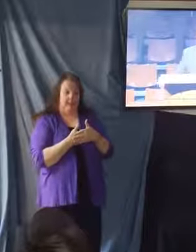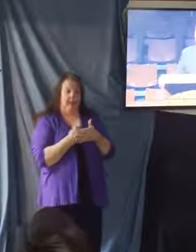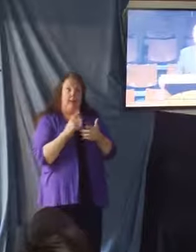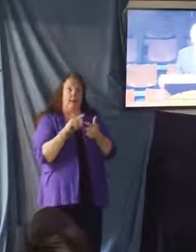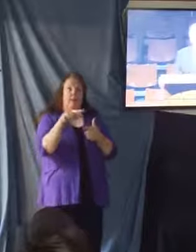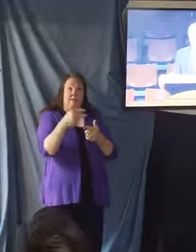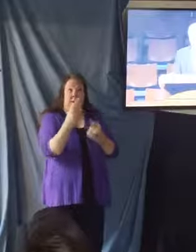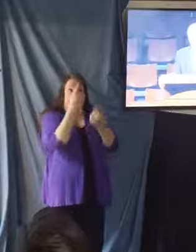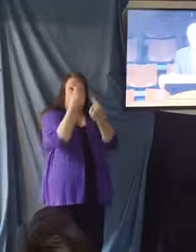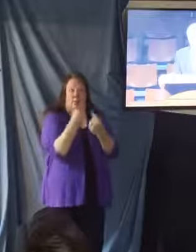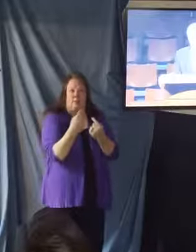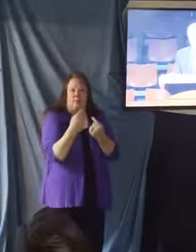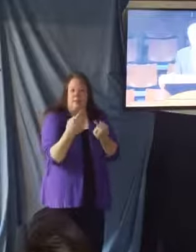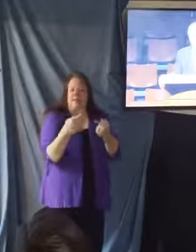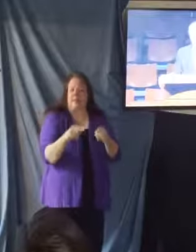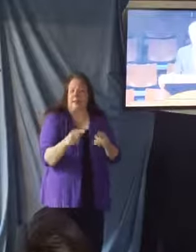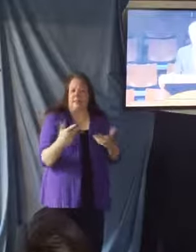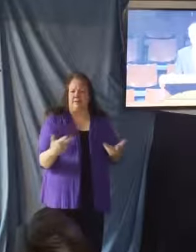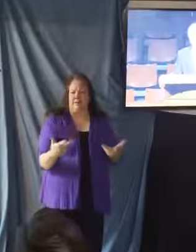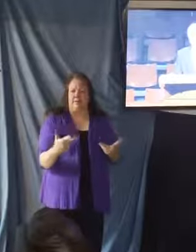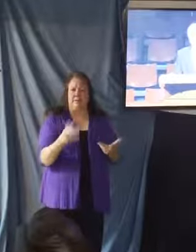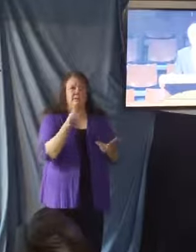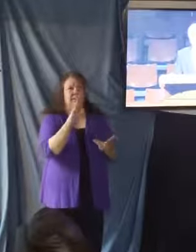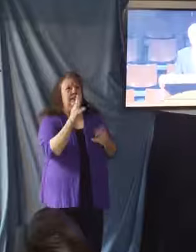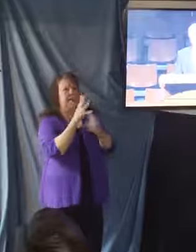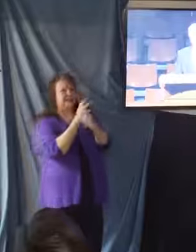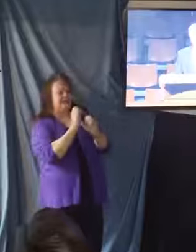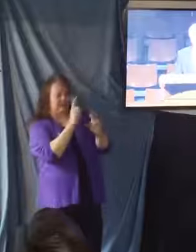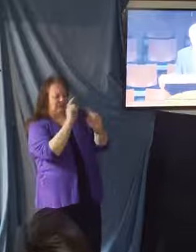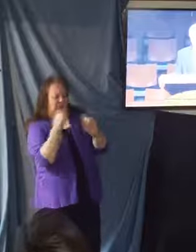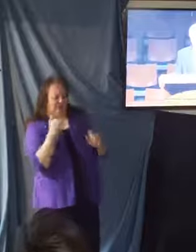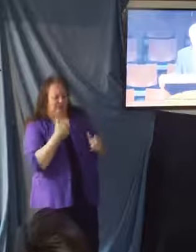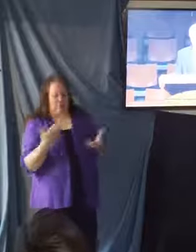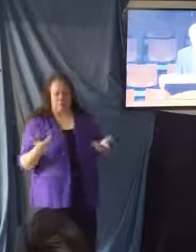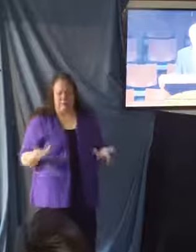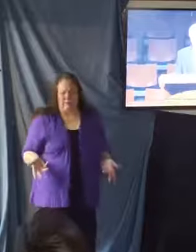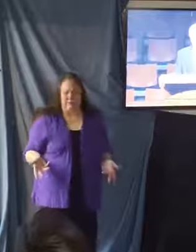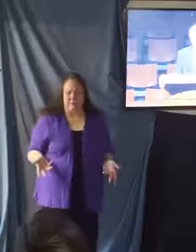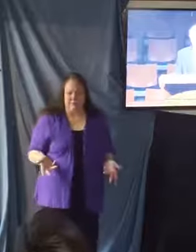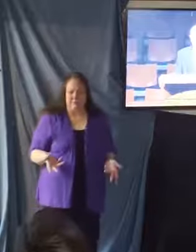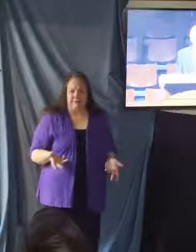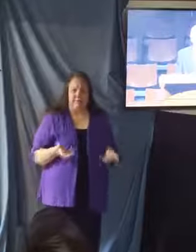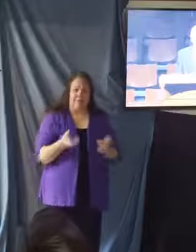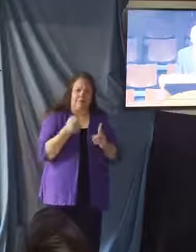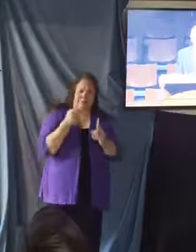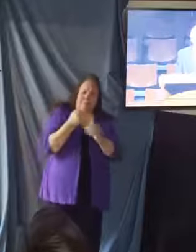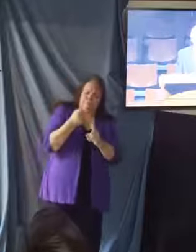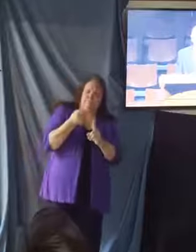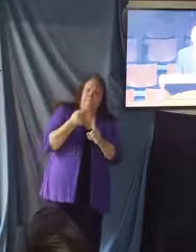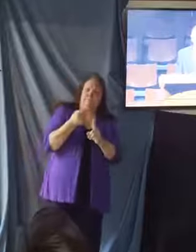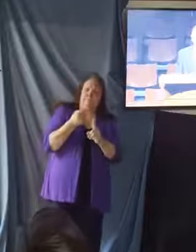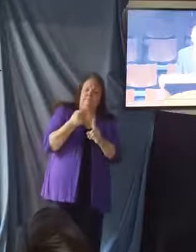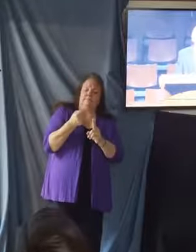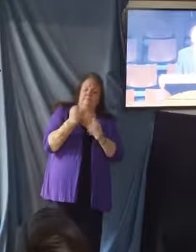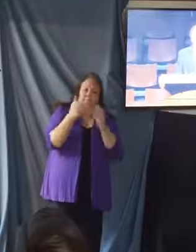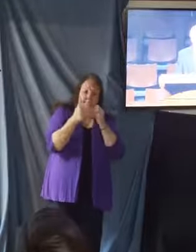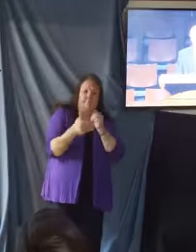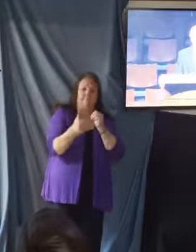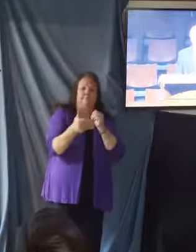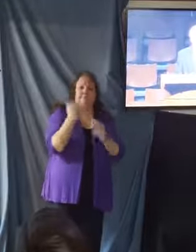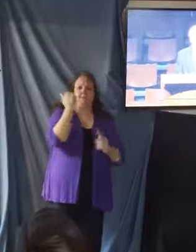on in between, what his salvation has done for us, and its impact in our